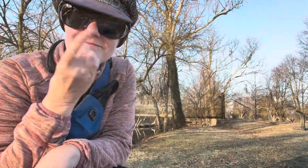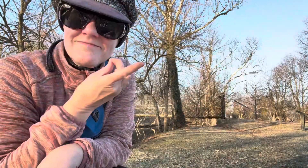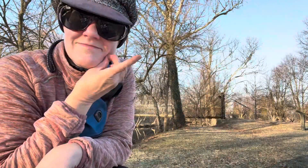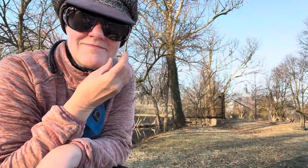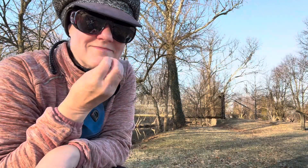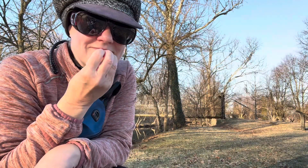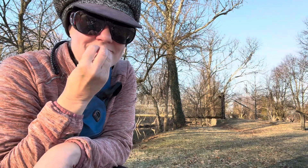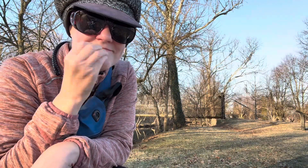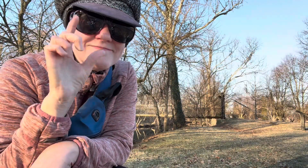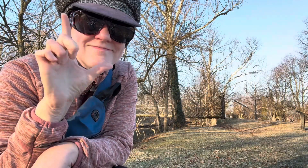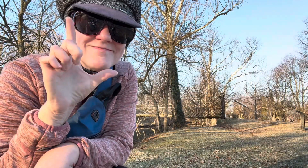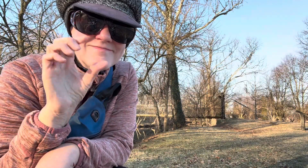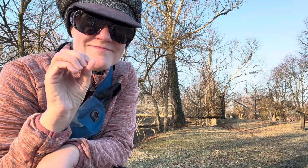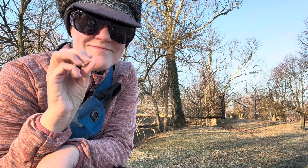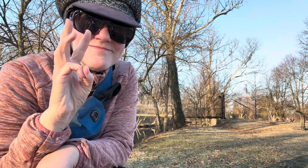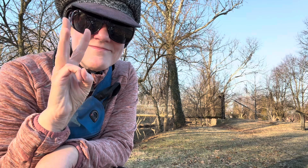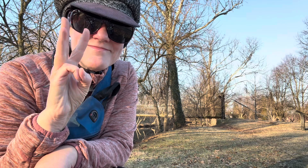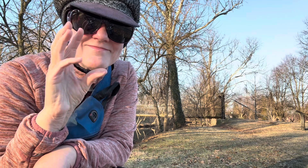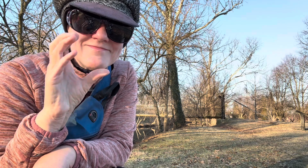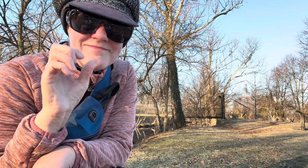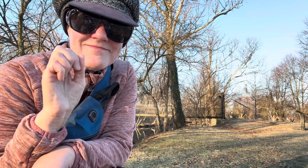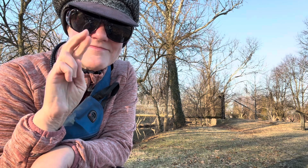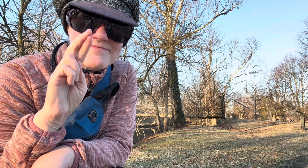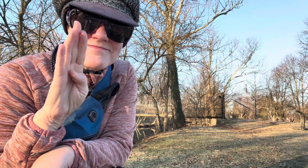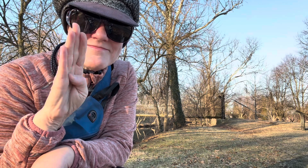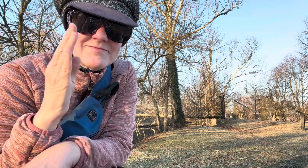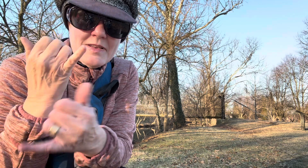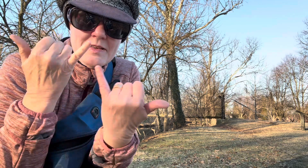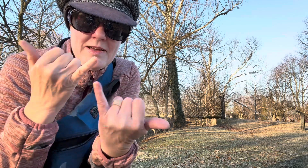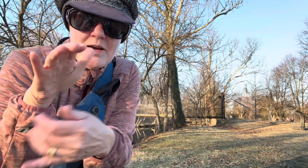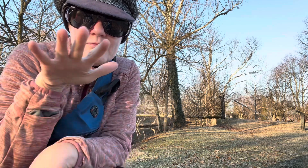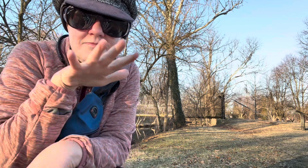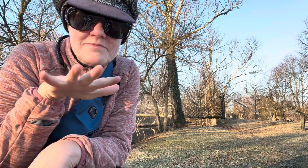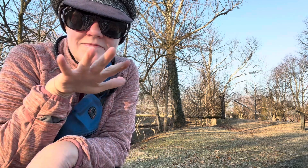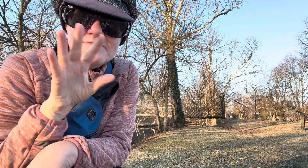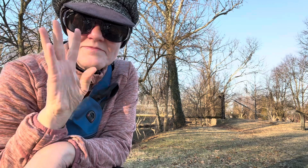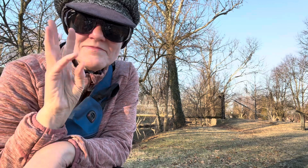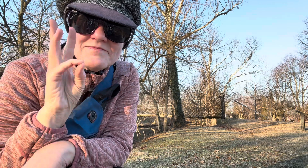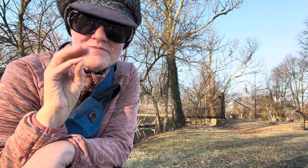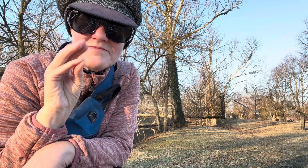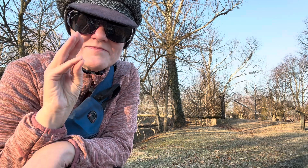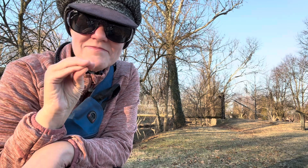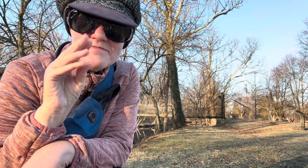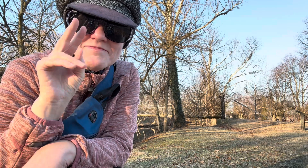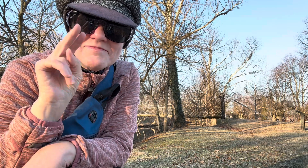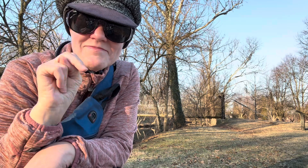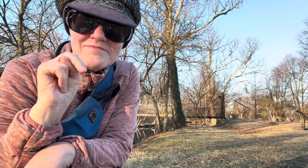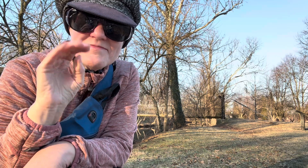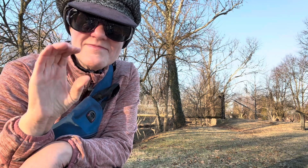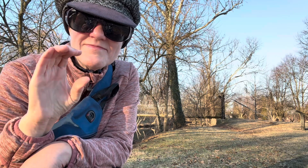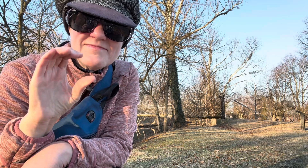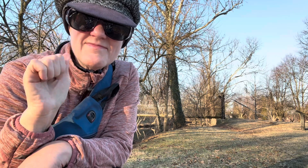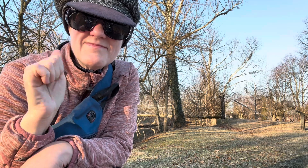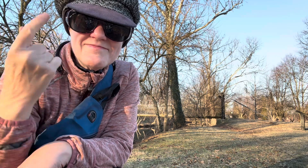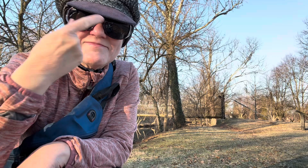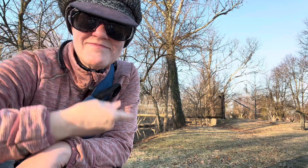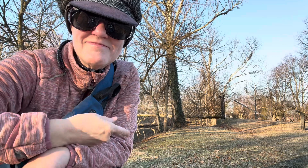Dale's not a big meat and vegetable guy, so he needs all of those special keto foods like keto